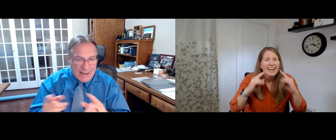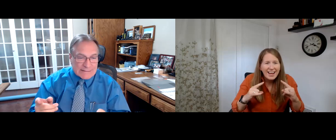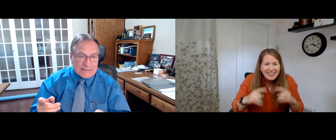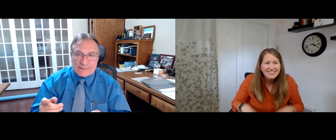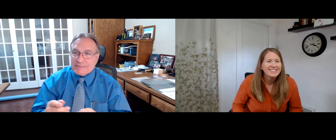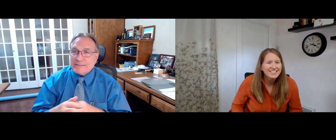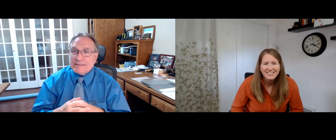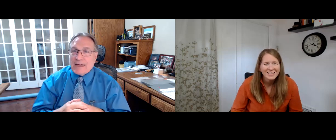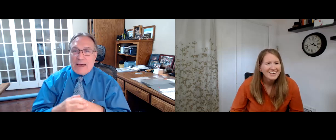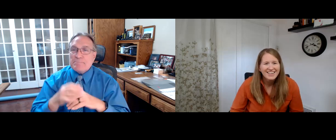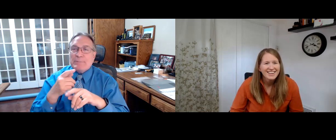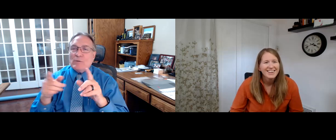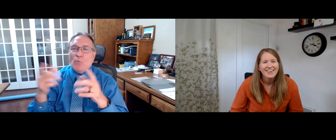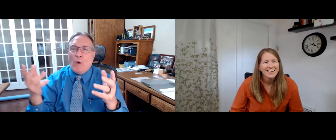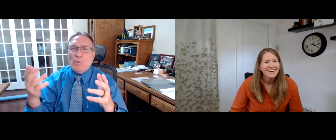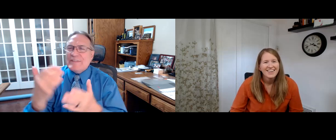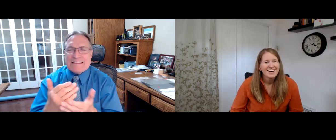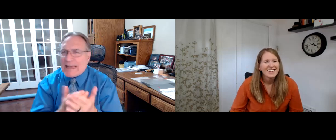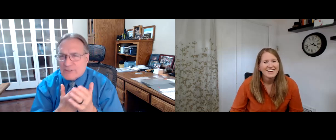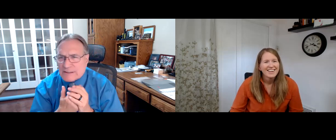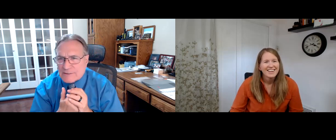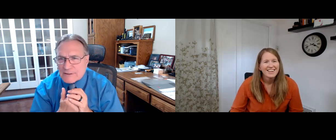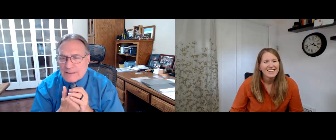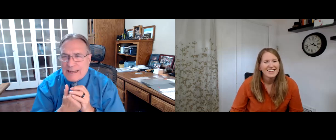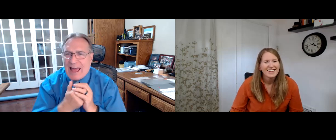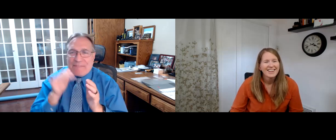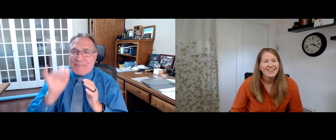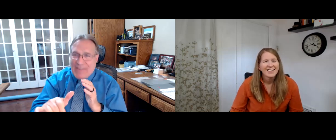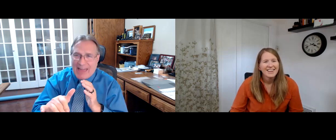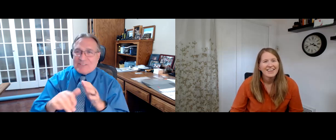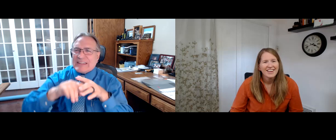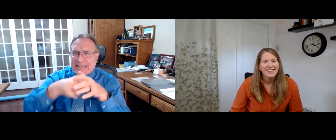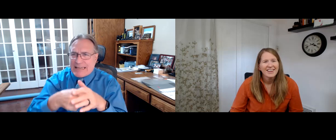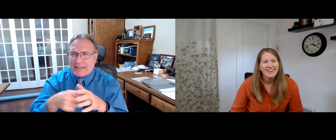But what were the lessons? And that's the key here.